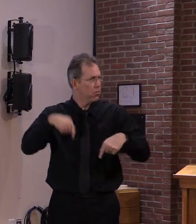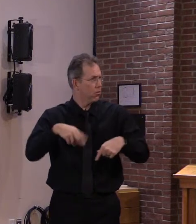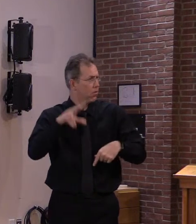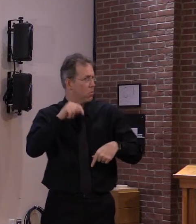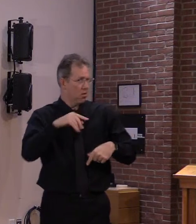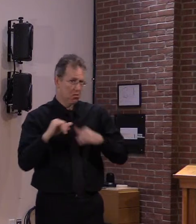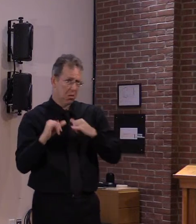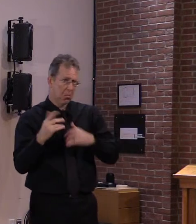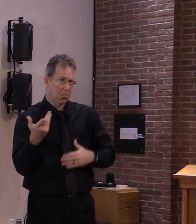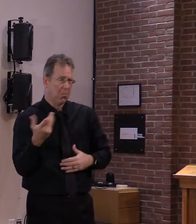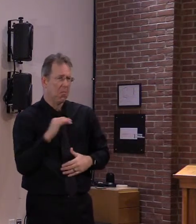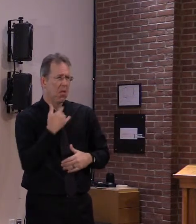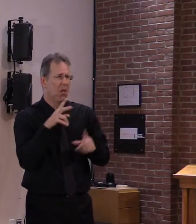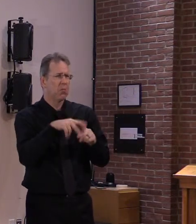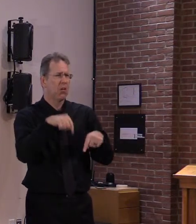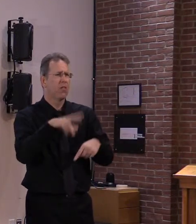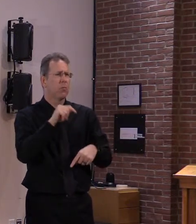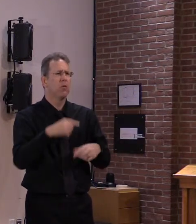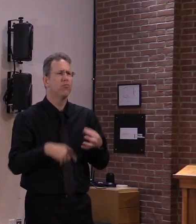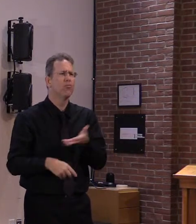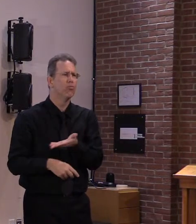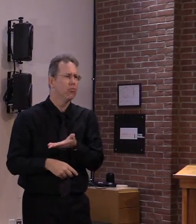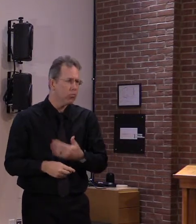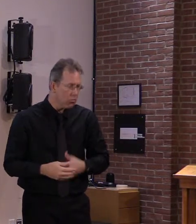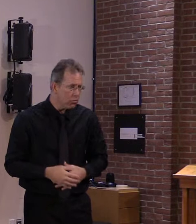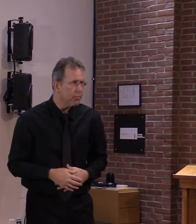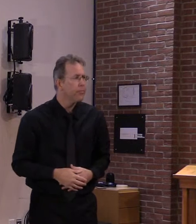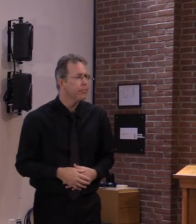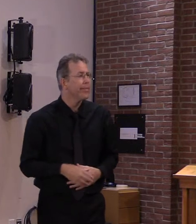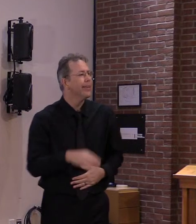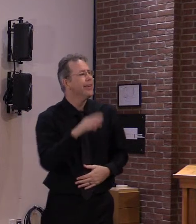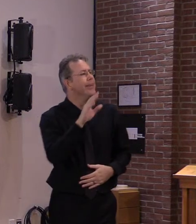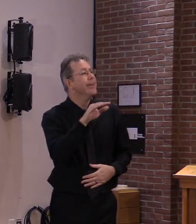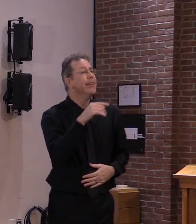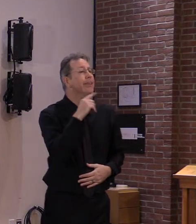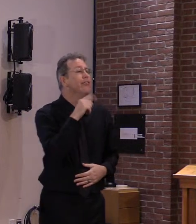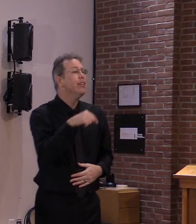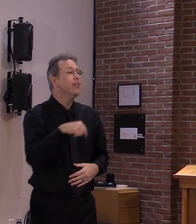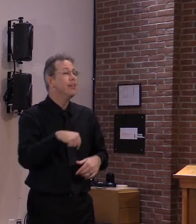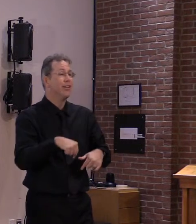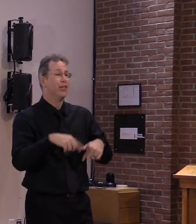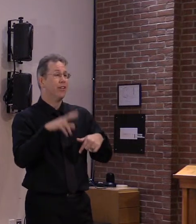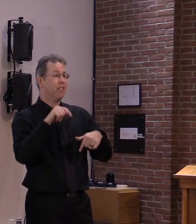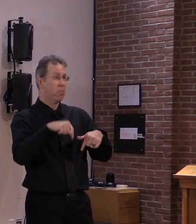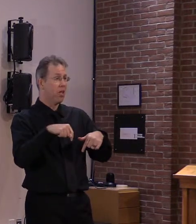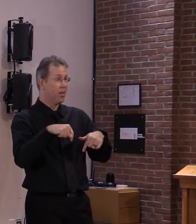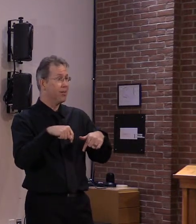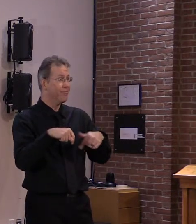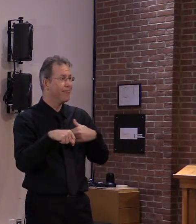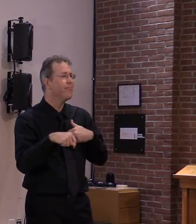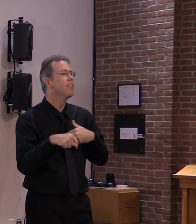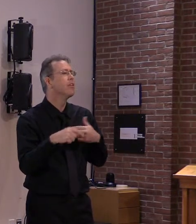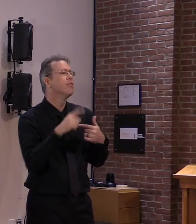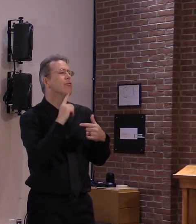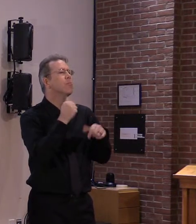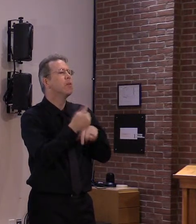also have stepped up testing in long-term care facilities to weekly now, and may even go